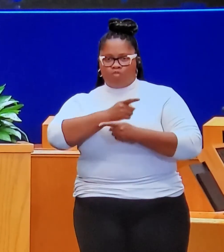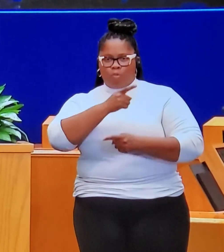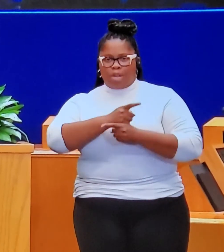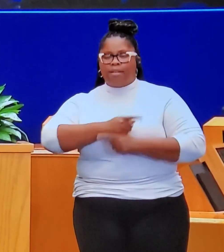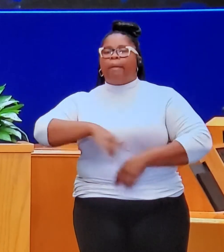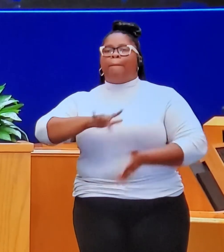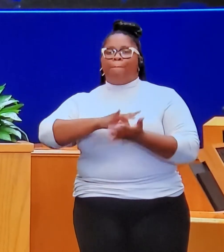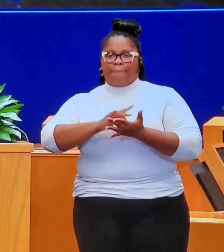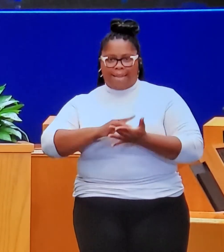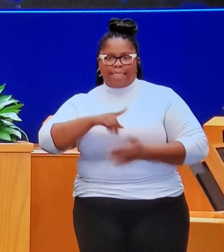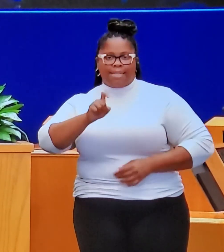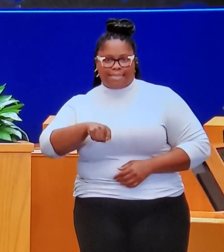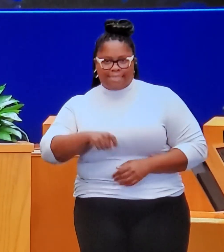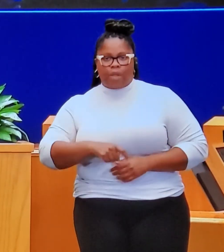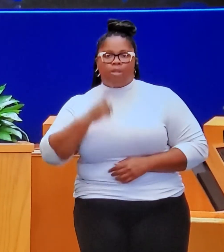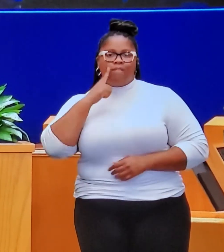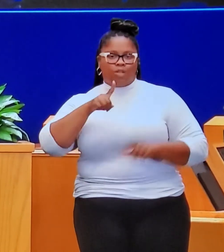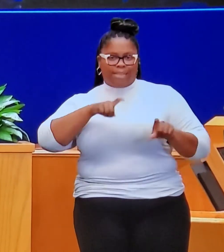COVID-19.